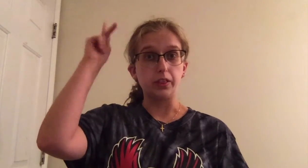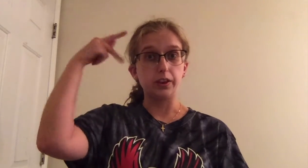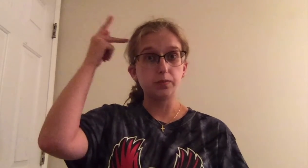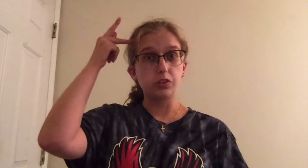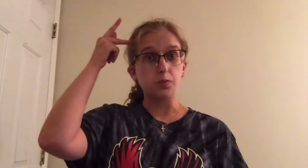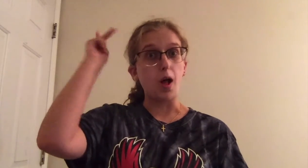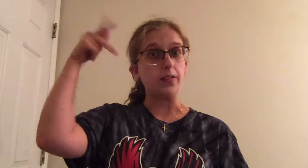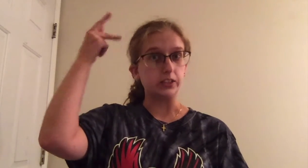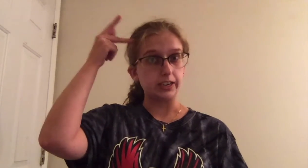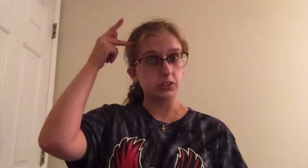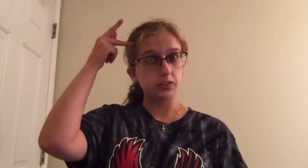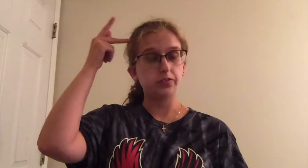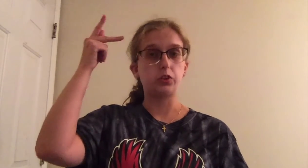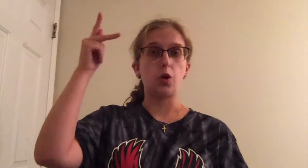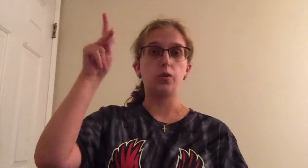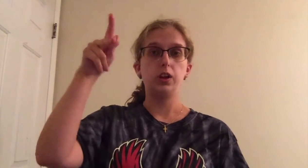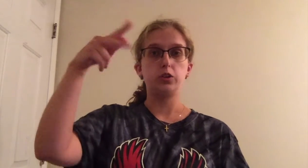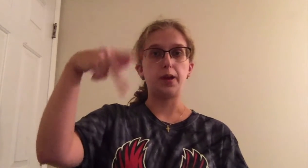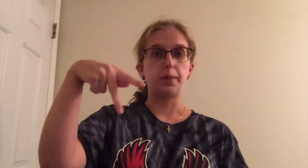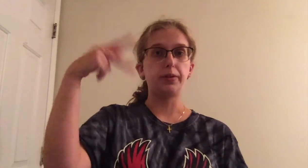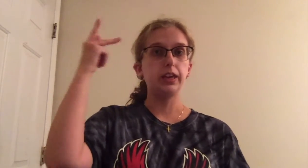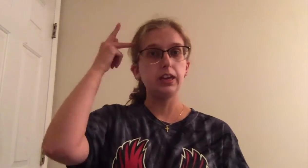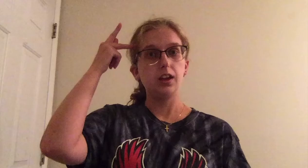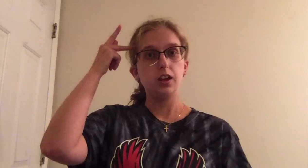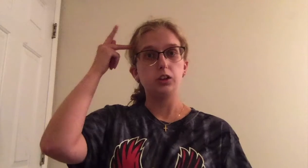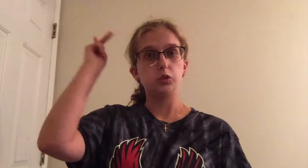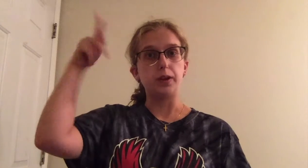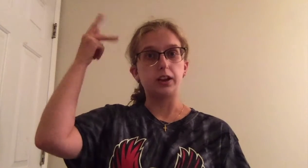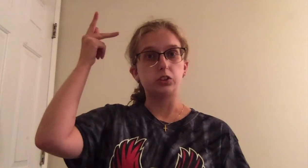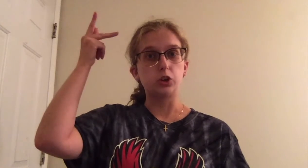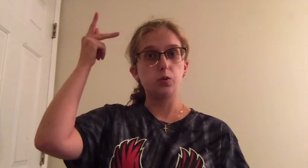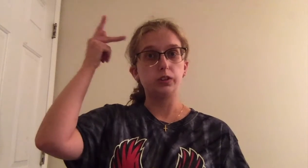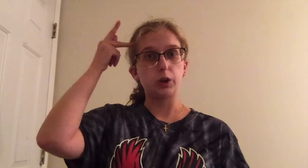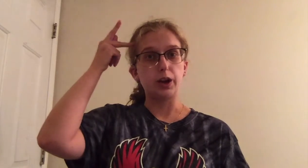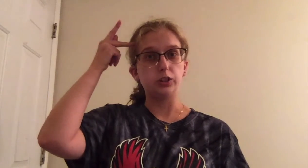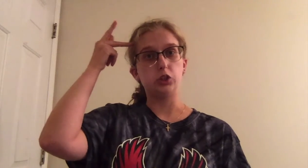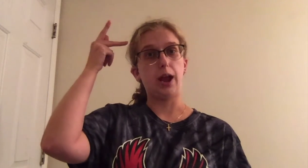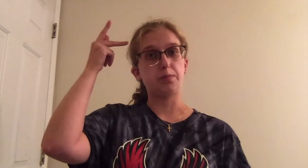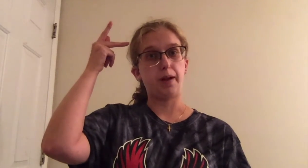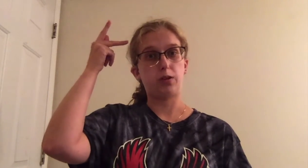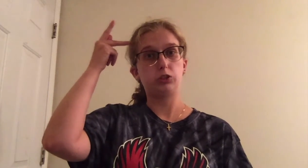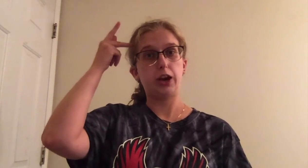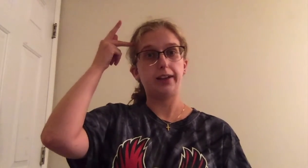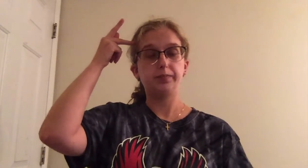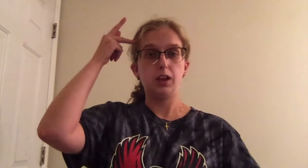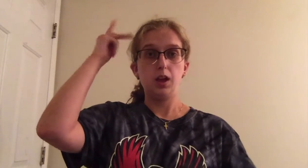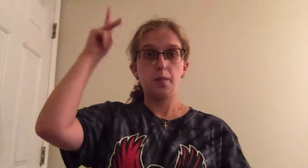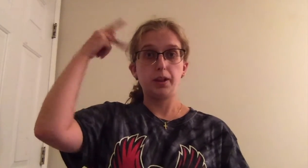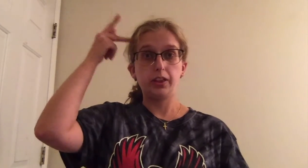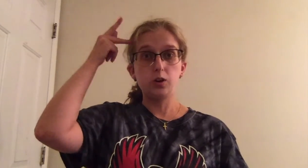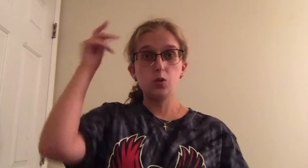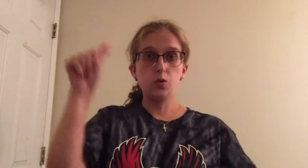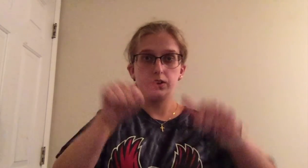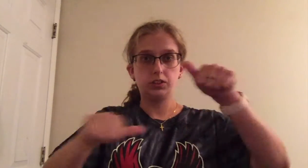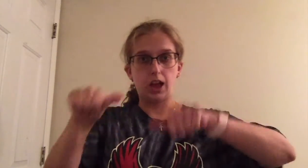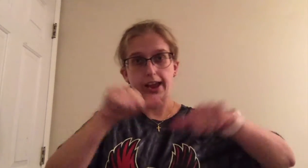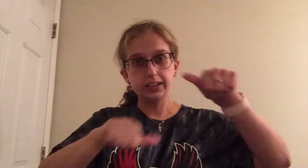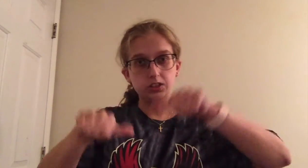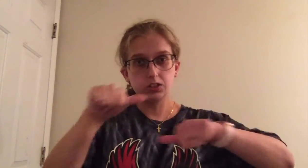This is politics. So you make a P, you make a circle and you tap it back on your head. Political science,